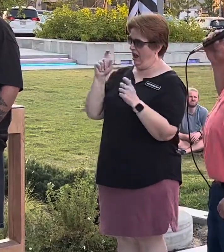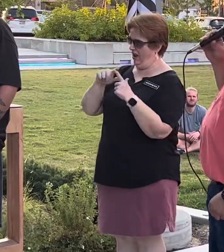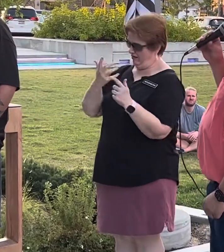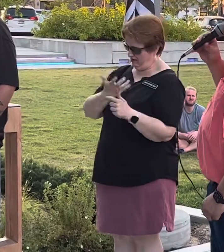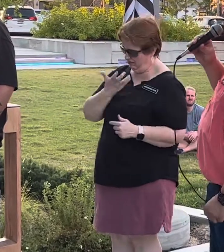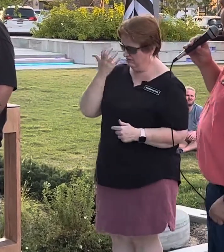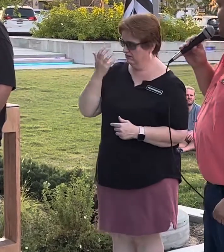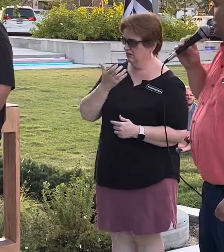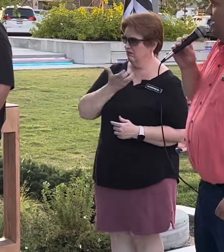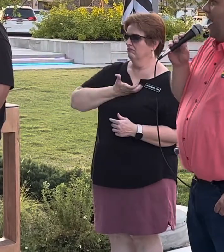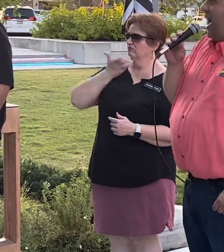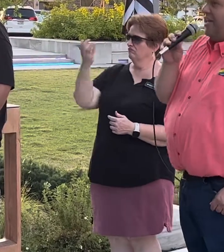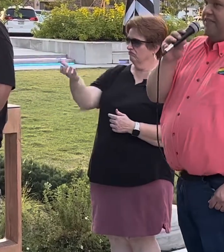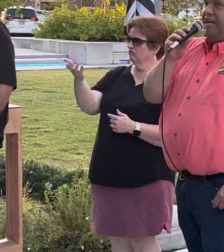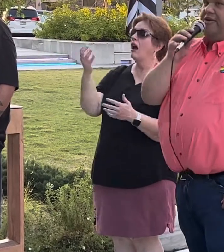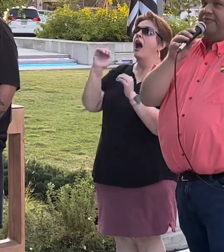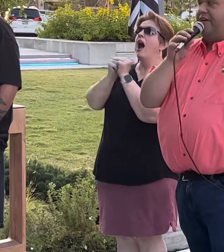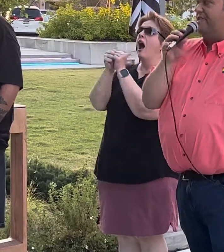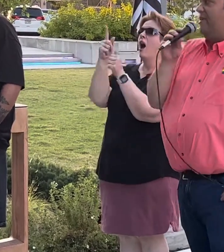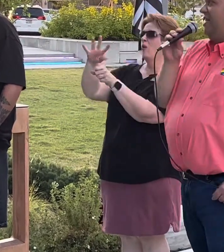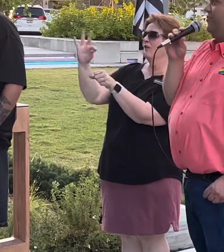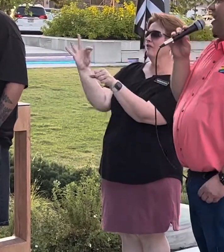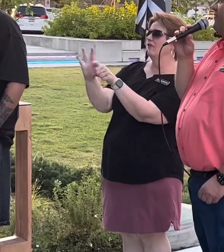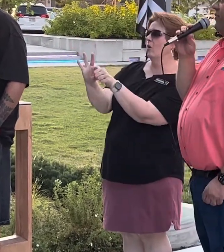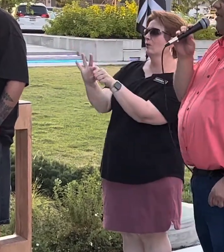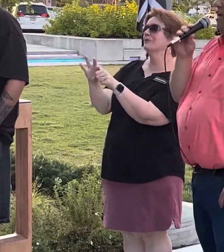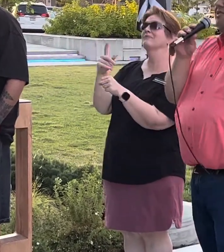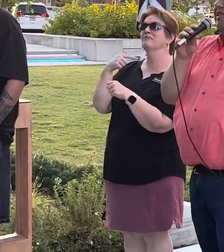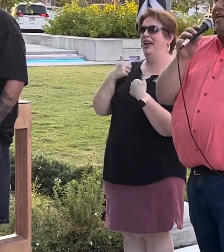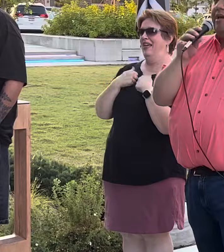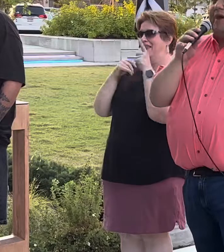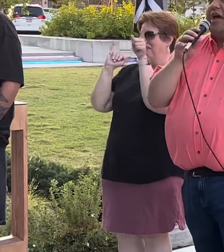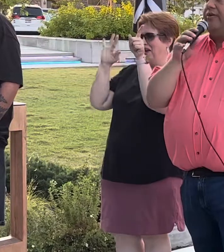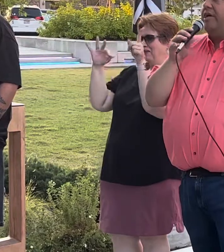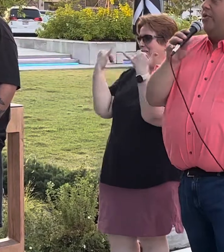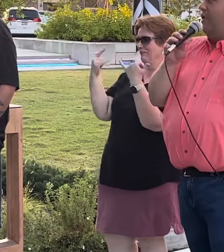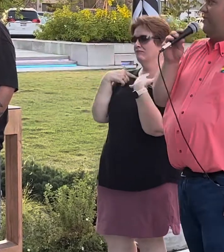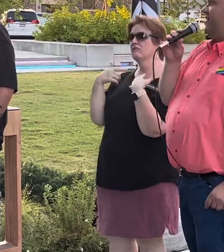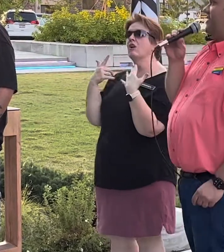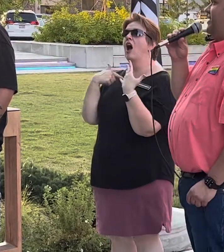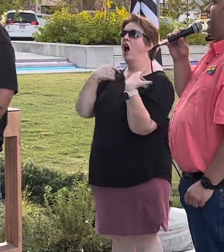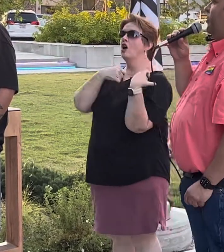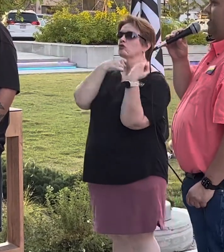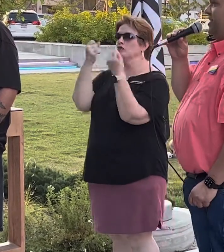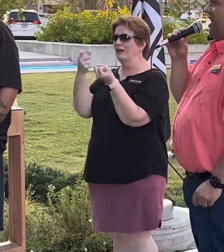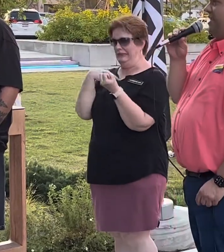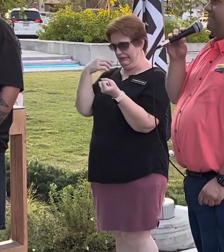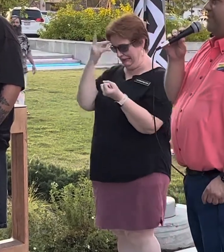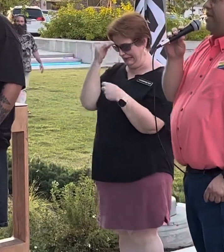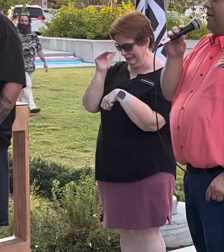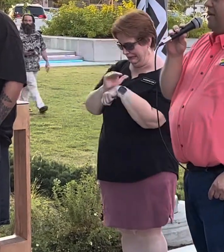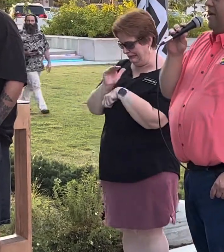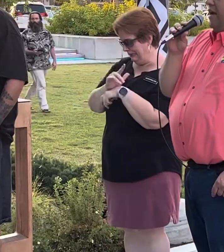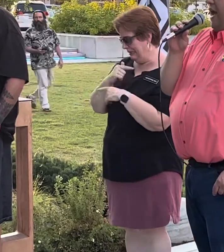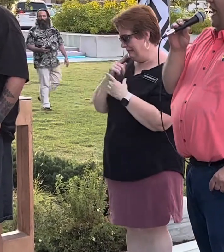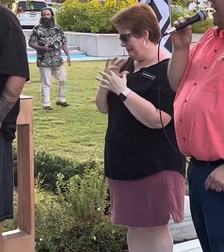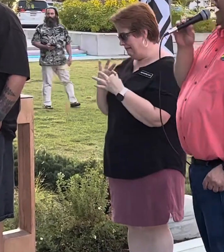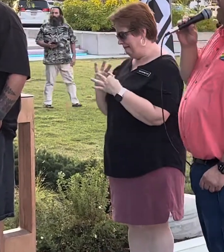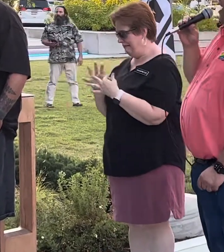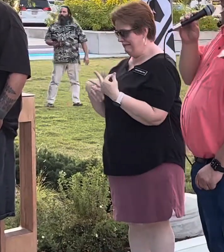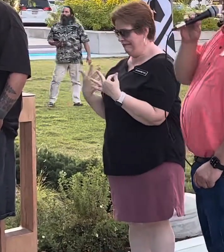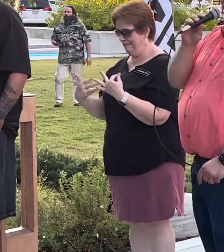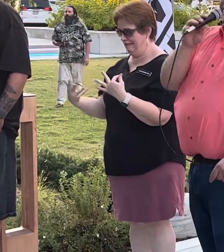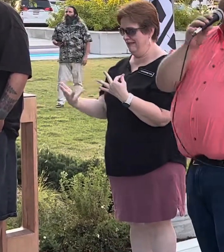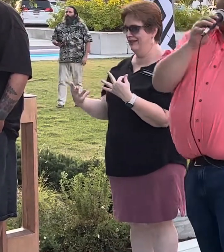to make a difference. I live in Idaho Falls, and on my drive over here, I was thinking about what I was going to say to you all tonight.